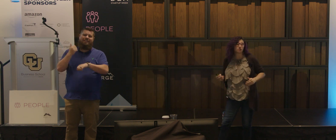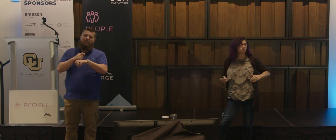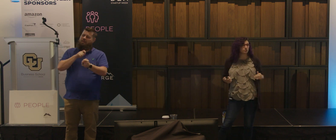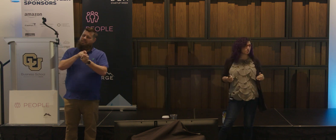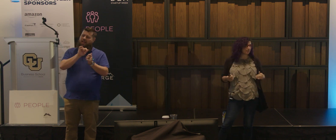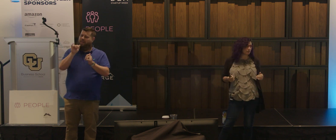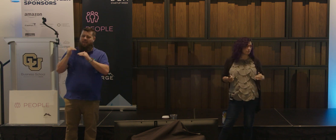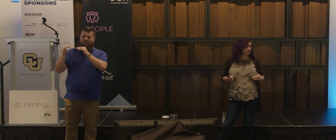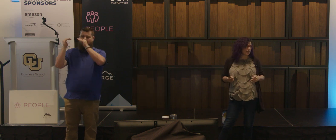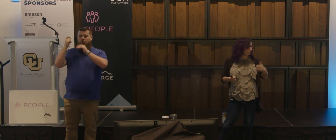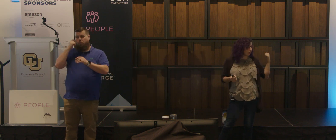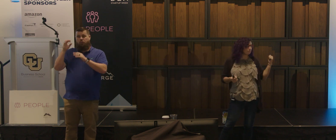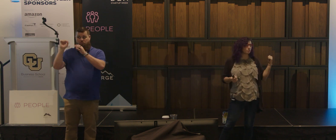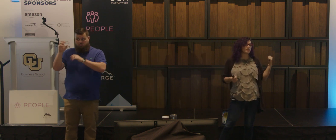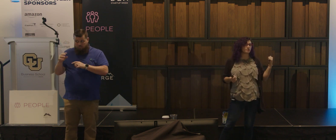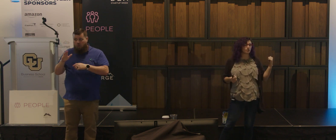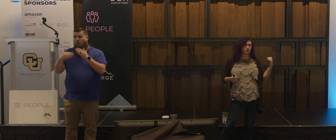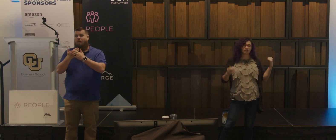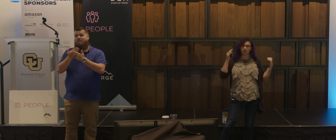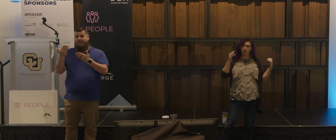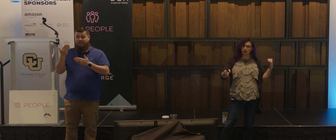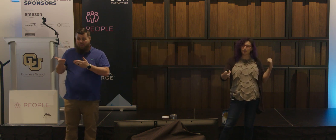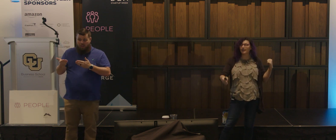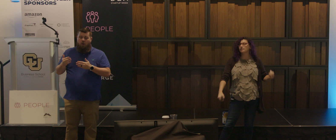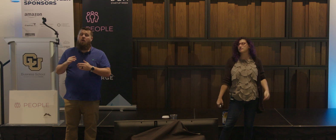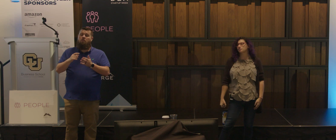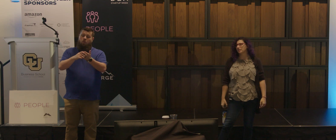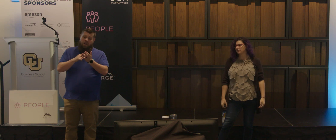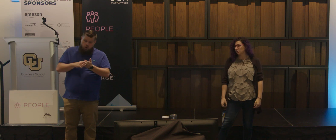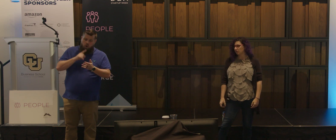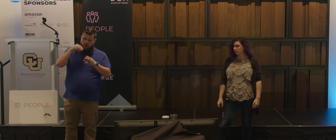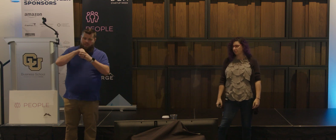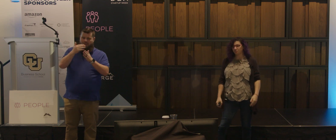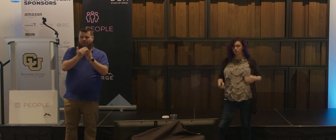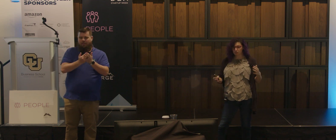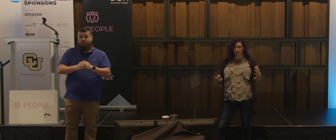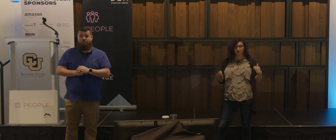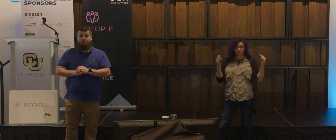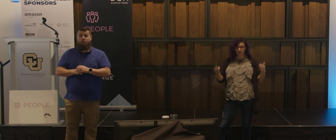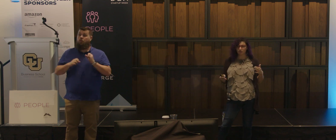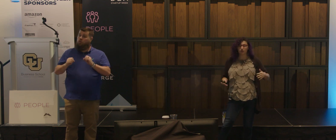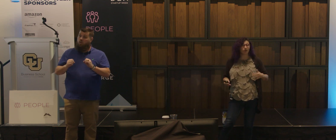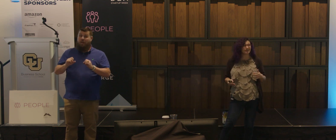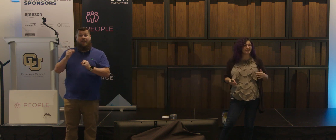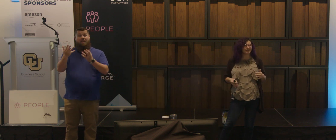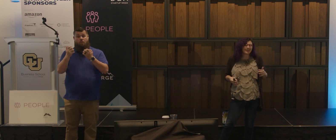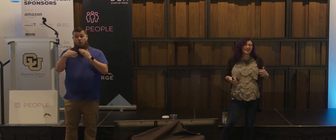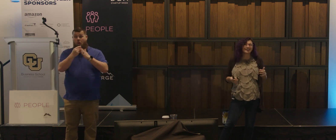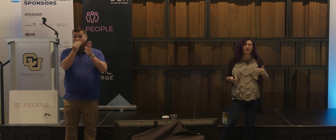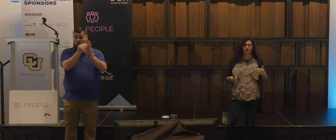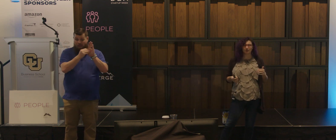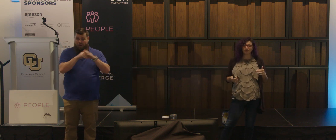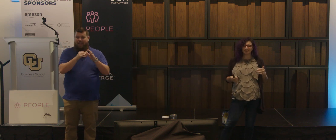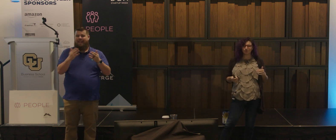like those stages we just went through, and all of those things in that criteria are in that list of things that you need to do. So if you want it all written down in a